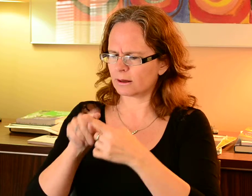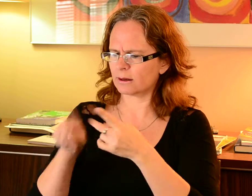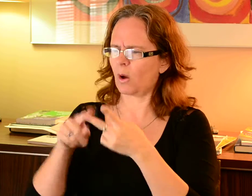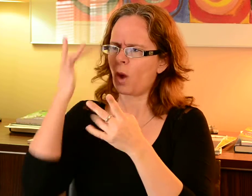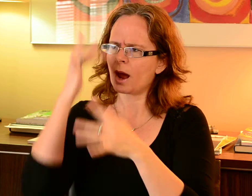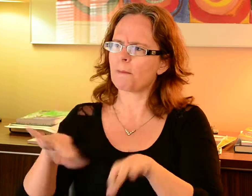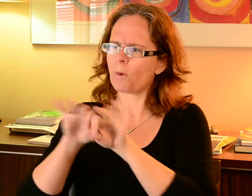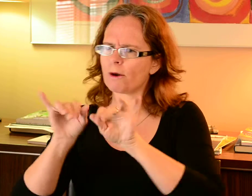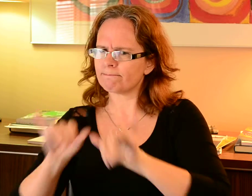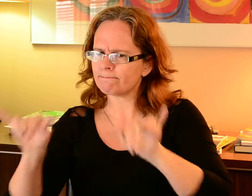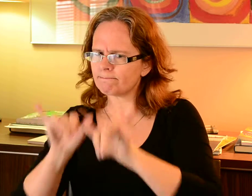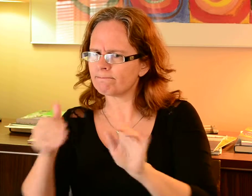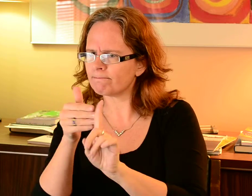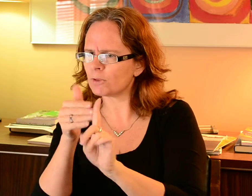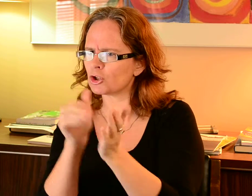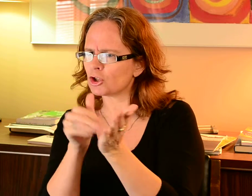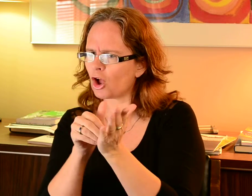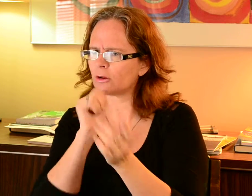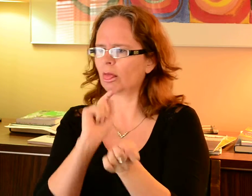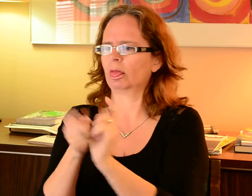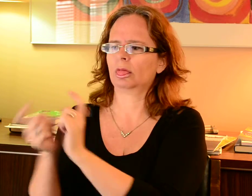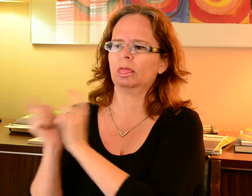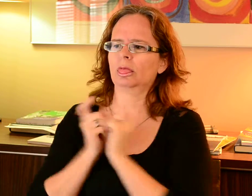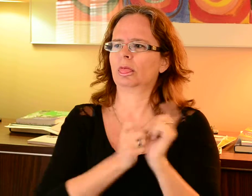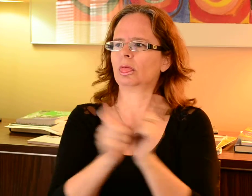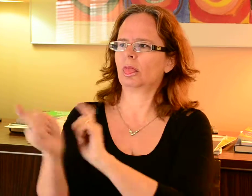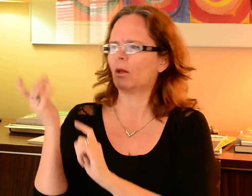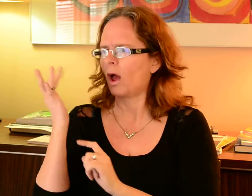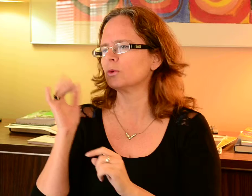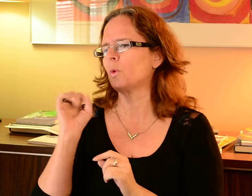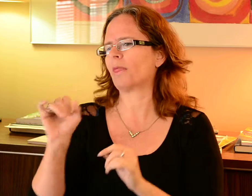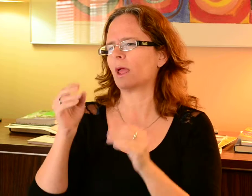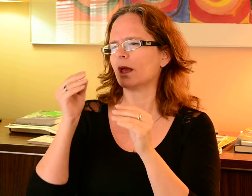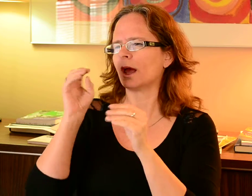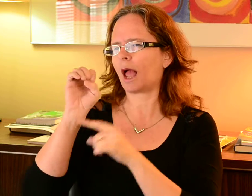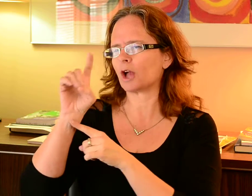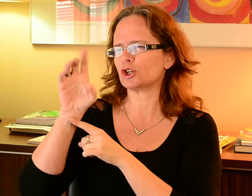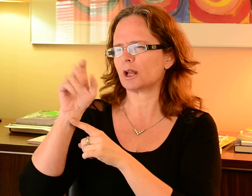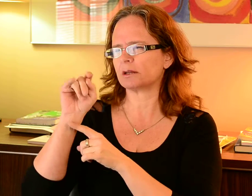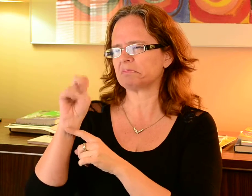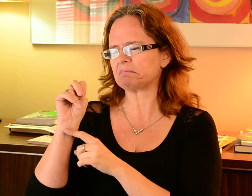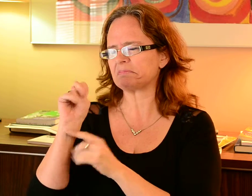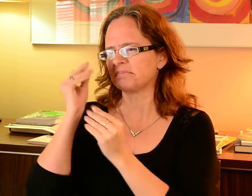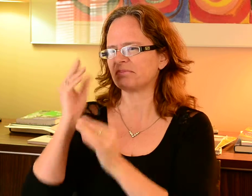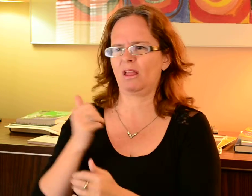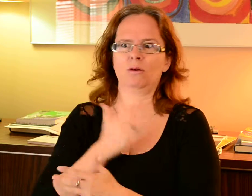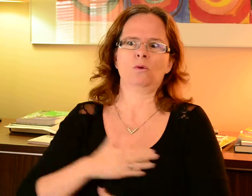healthcare information. So why is it important to immunize? So families that had young children from birth to 5, and so on. So all of the issues that would be important